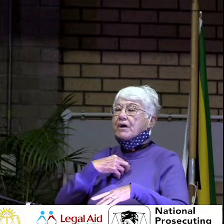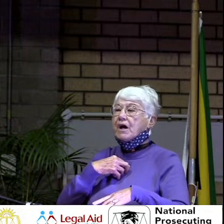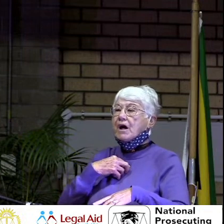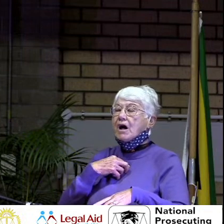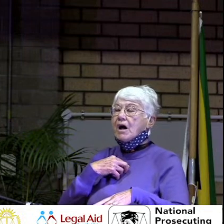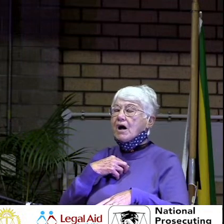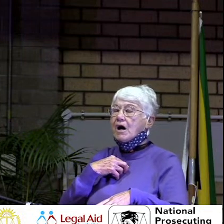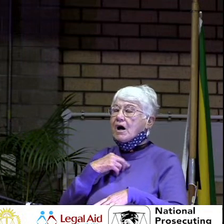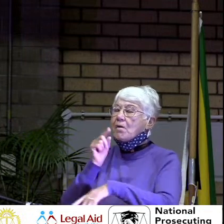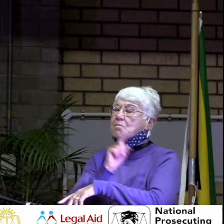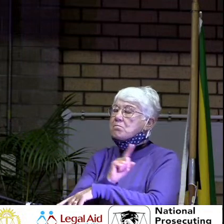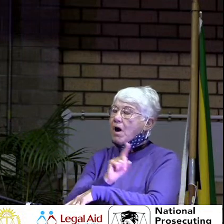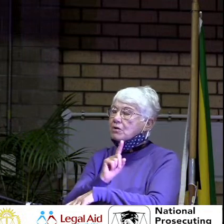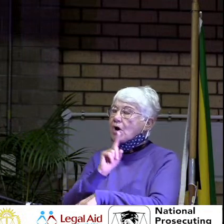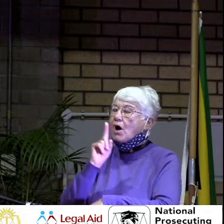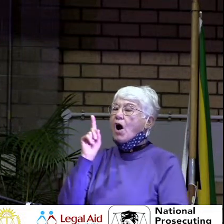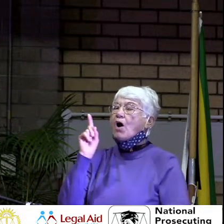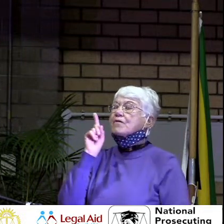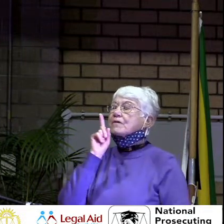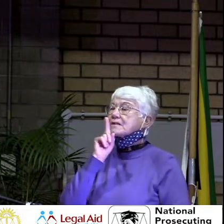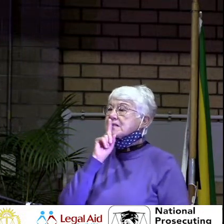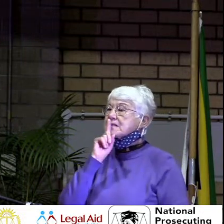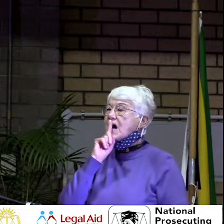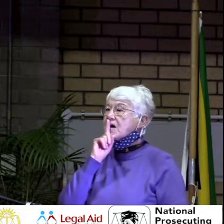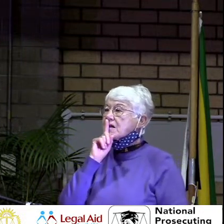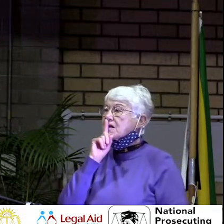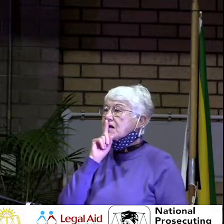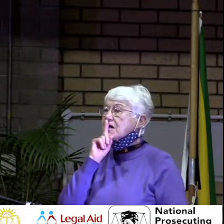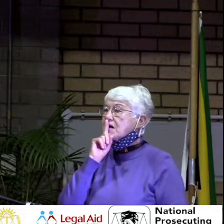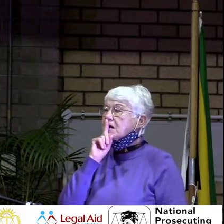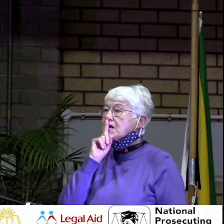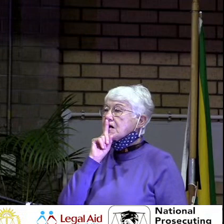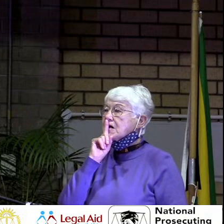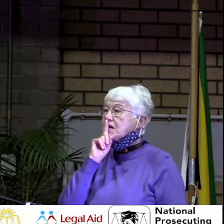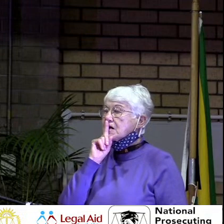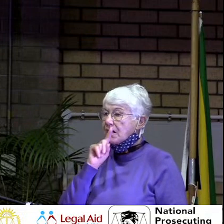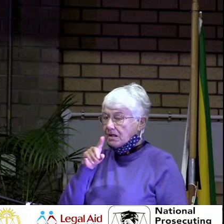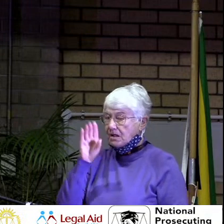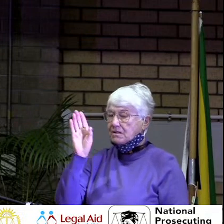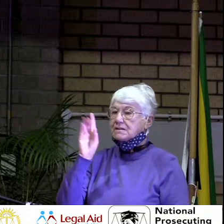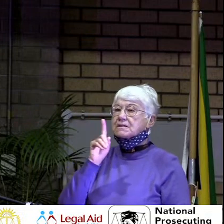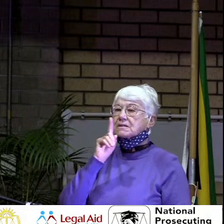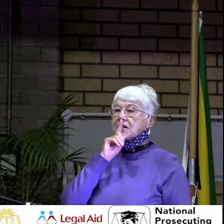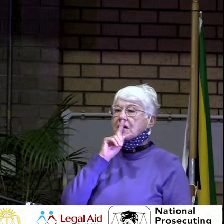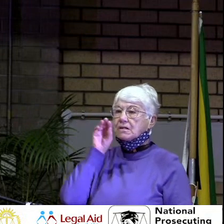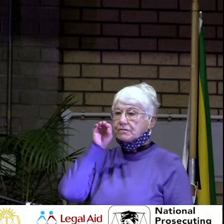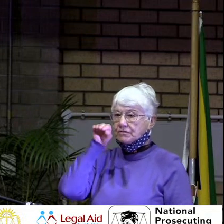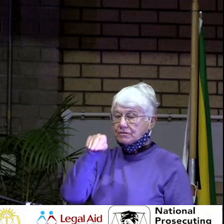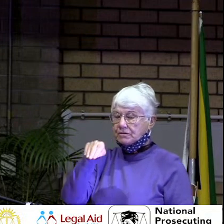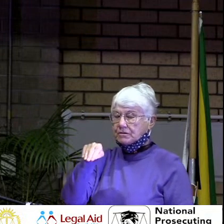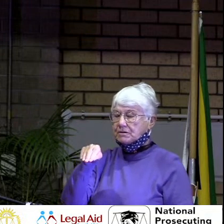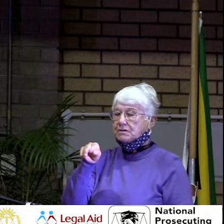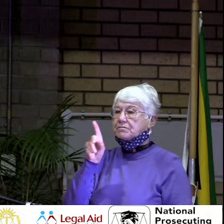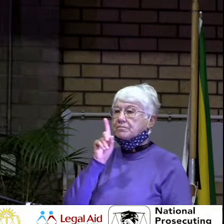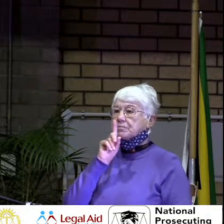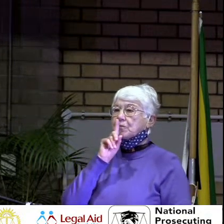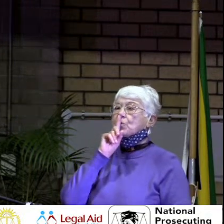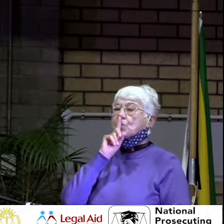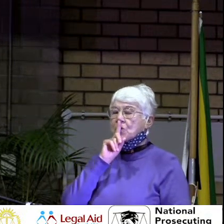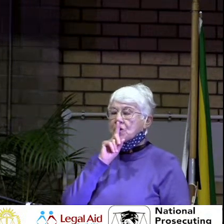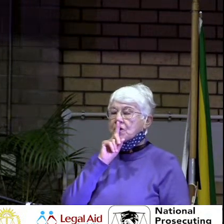a moment of silence, but a fine silent prayer as well. Thank you, ladies and gentlemen.